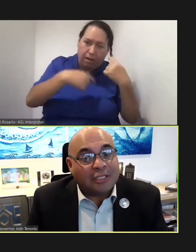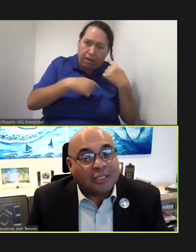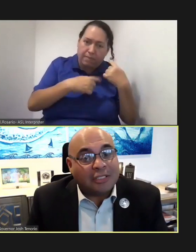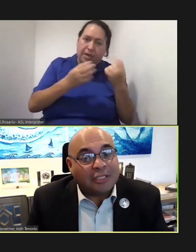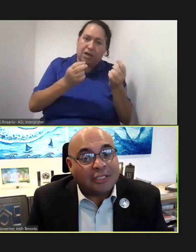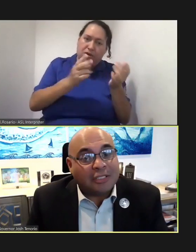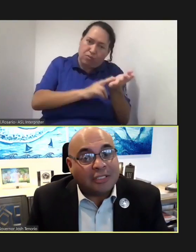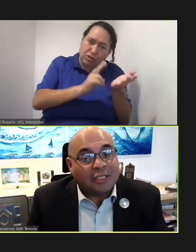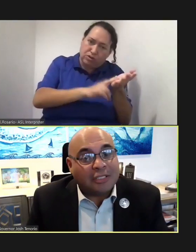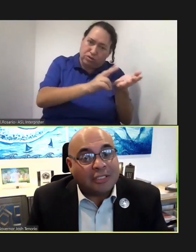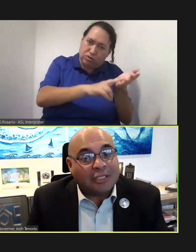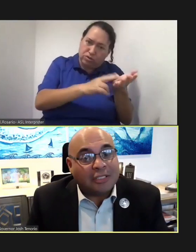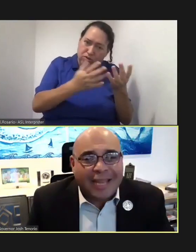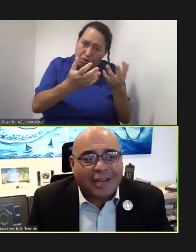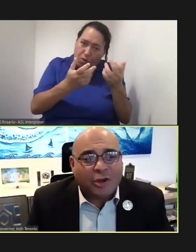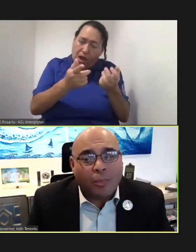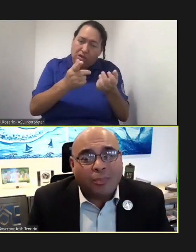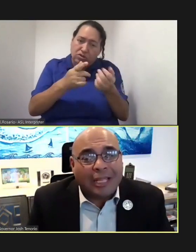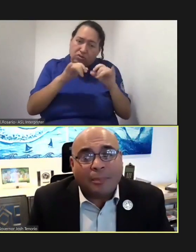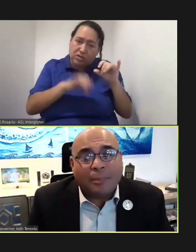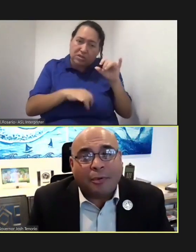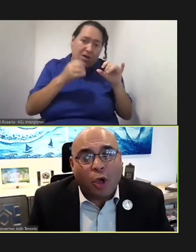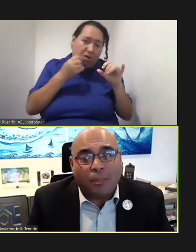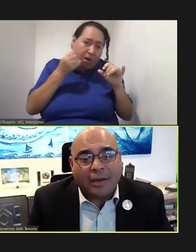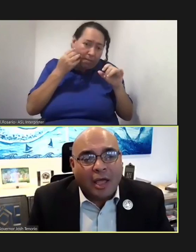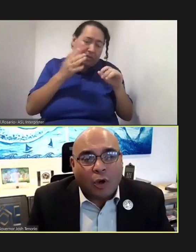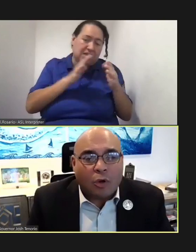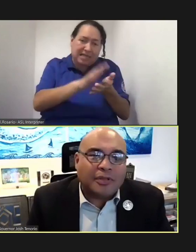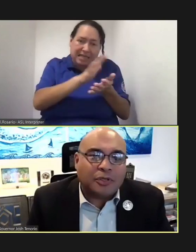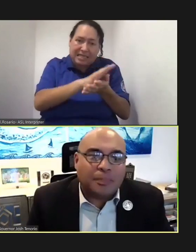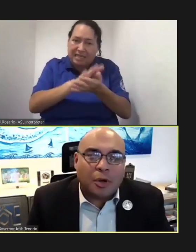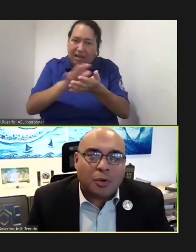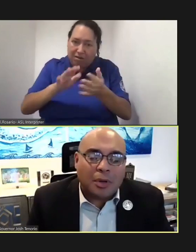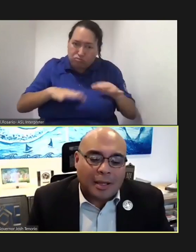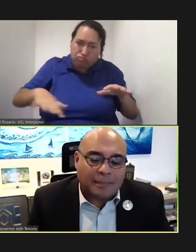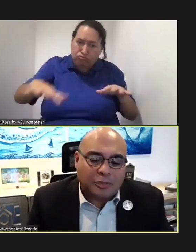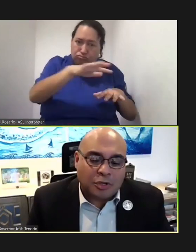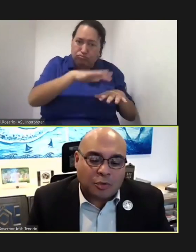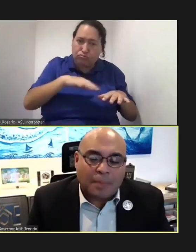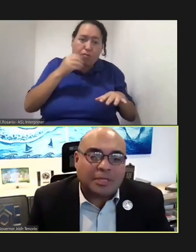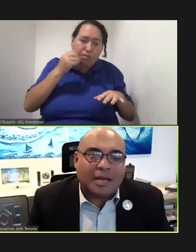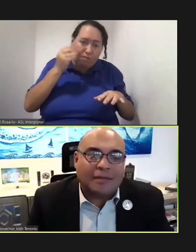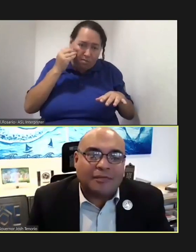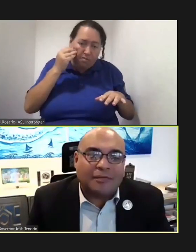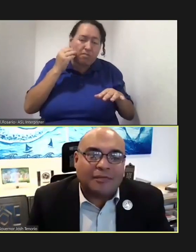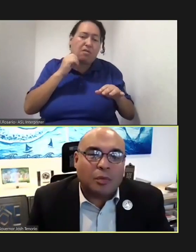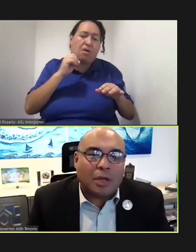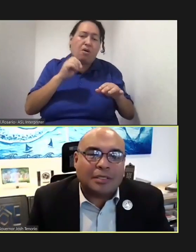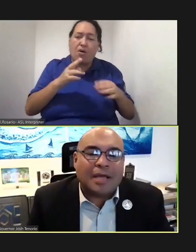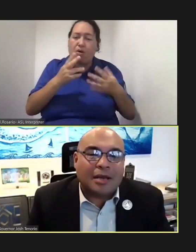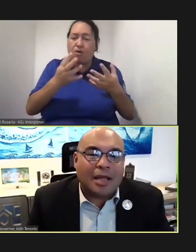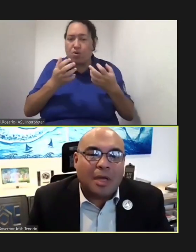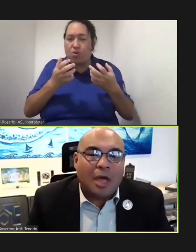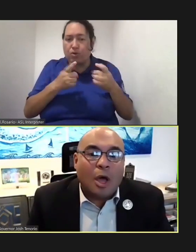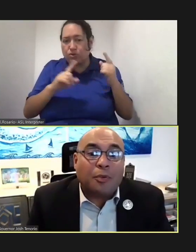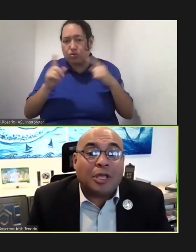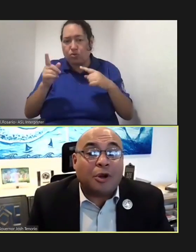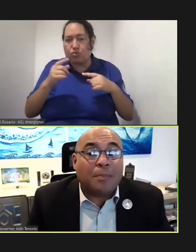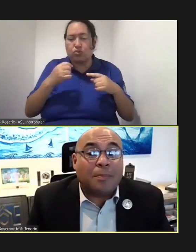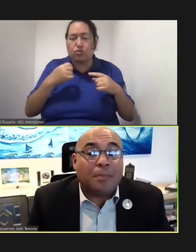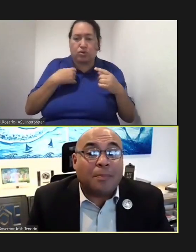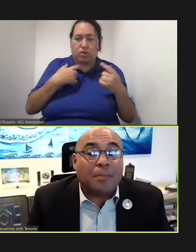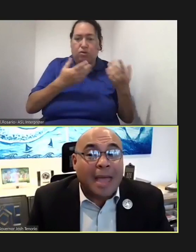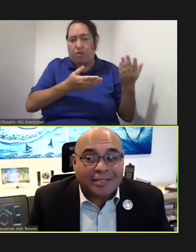in your home, clean up around your home, but go to Guam Visitors Bureau to their website if you want to sign up. Bring your